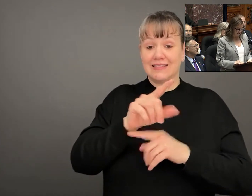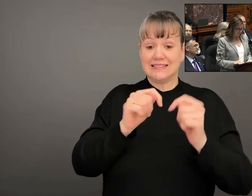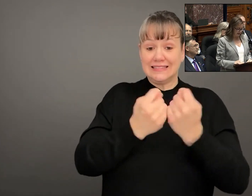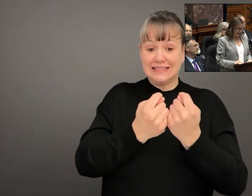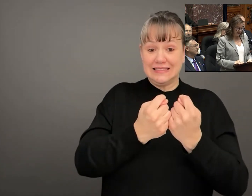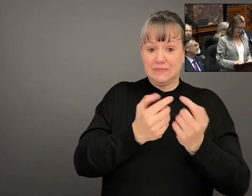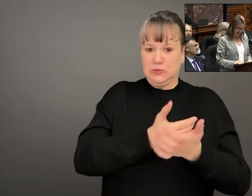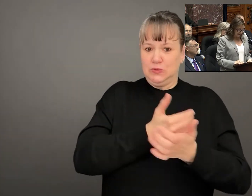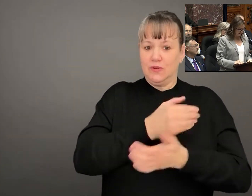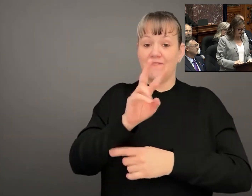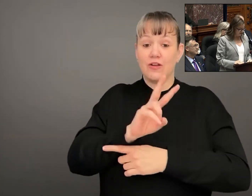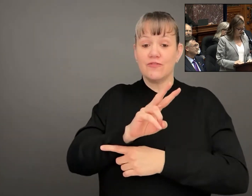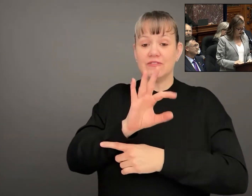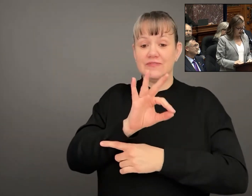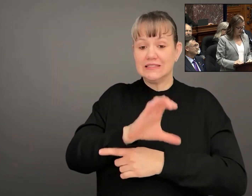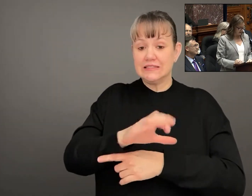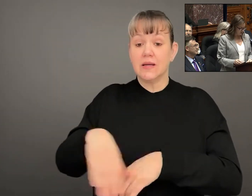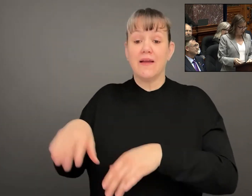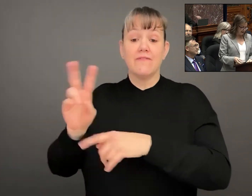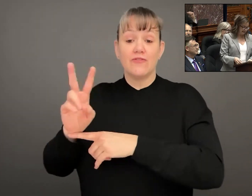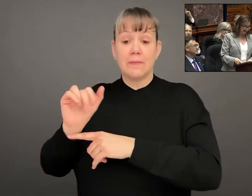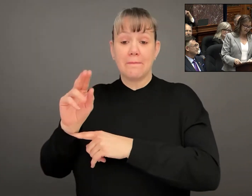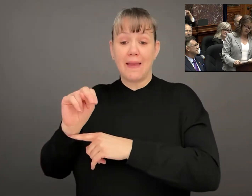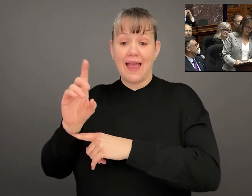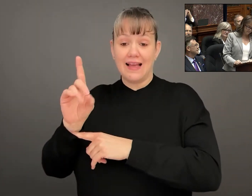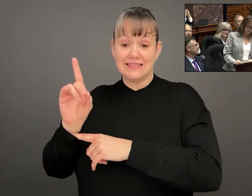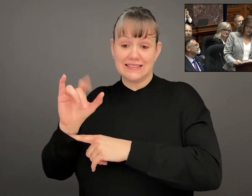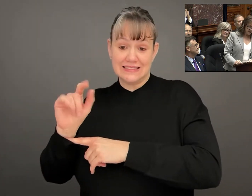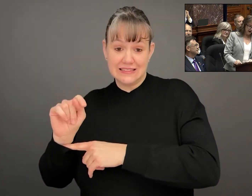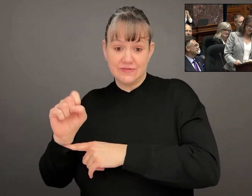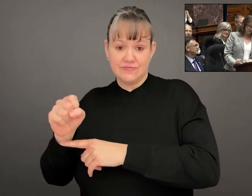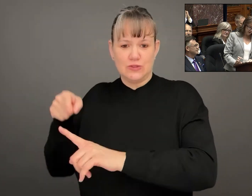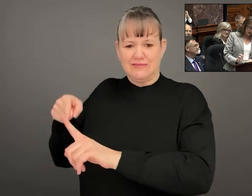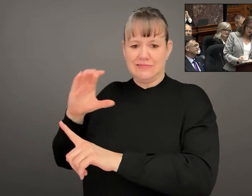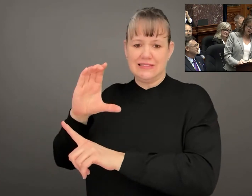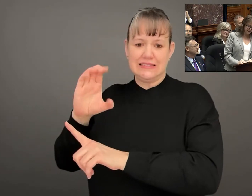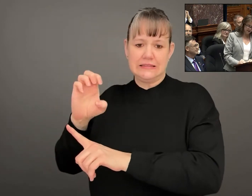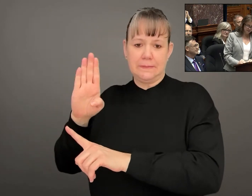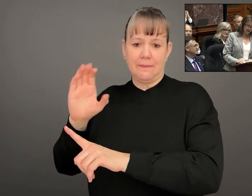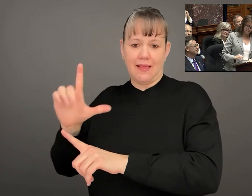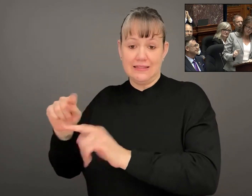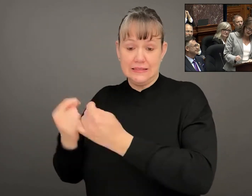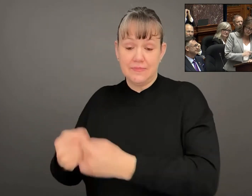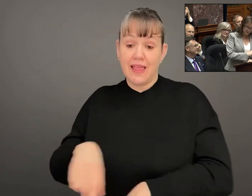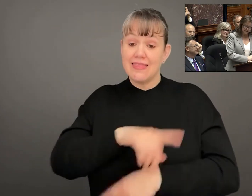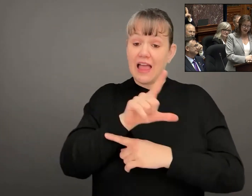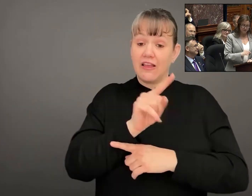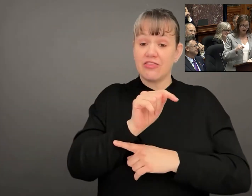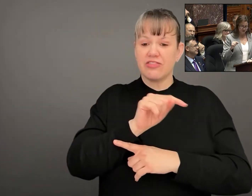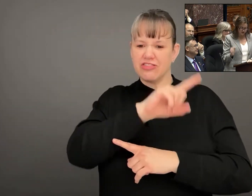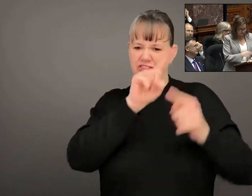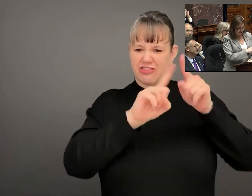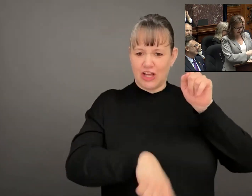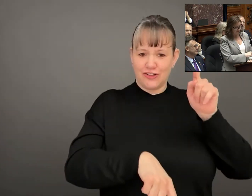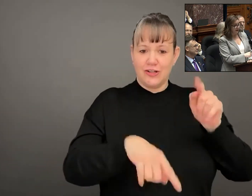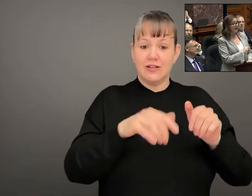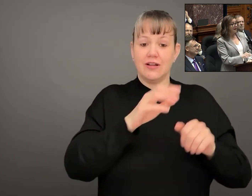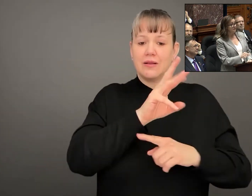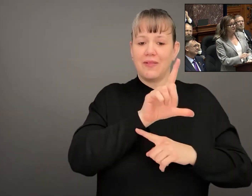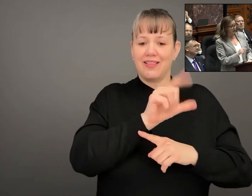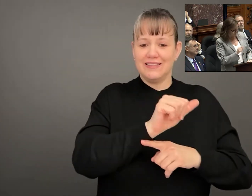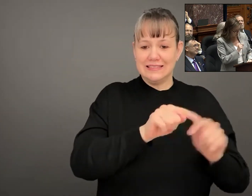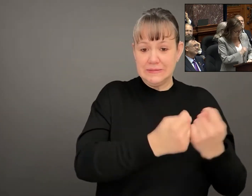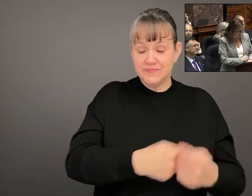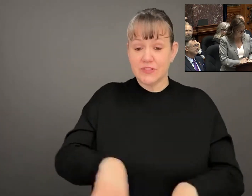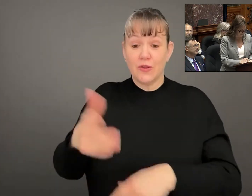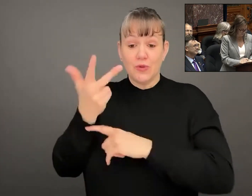CEBL team, and the Langley Thunder, a WLA team. That's 3 hockey teams, a basketball team, a soccer team,